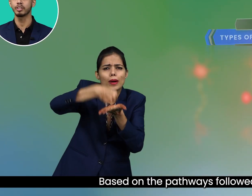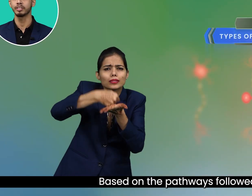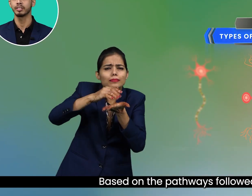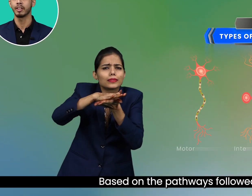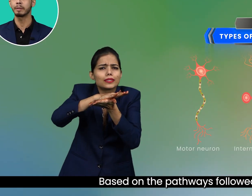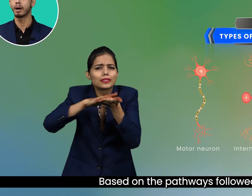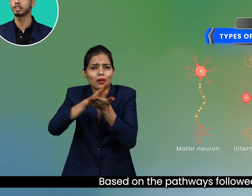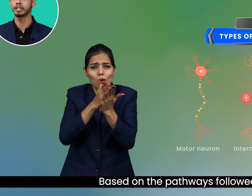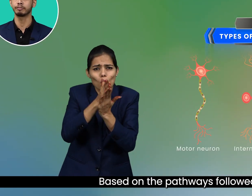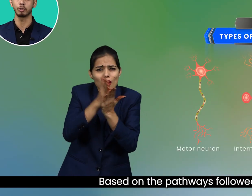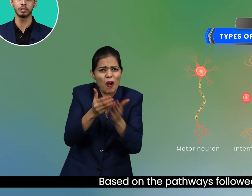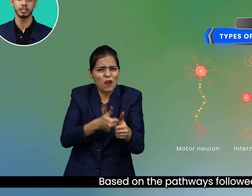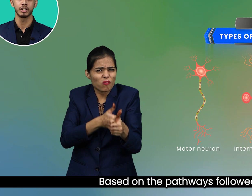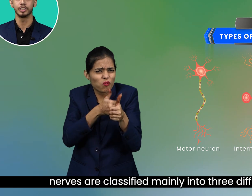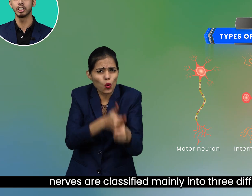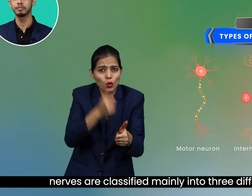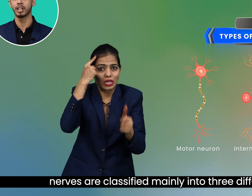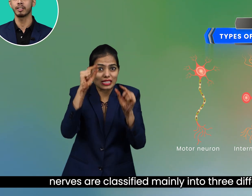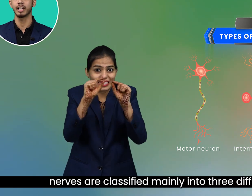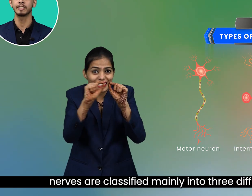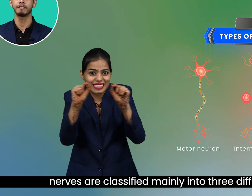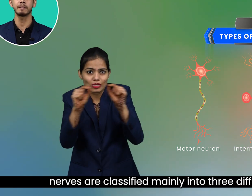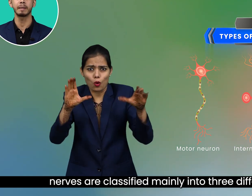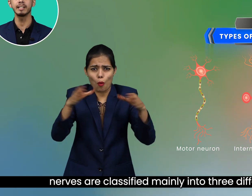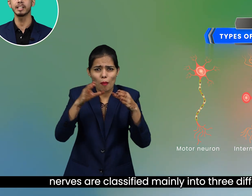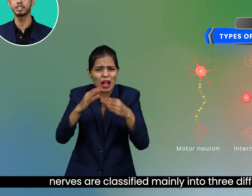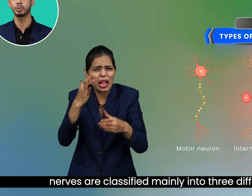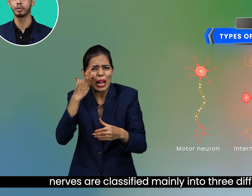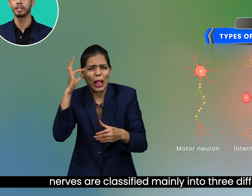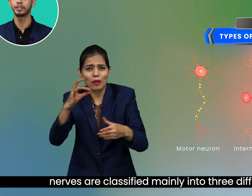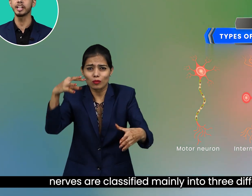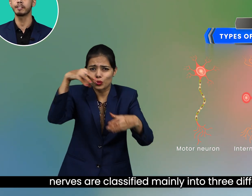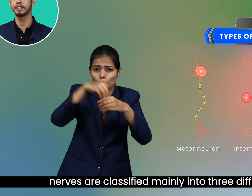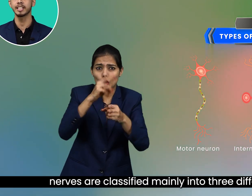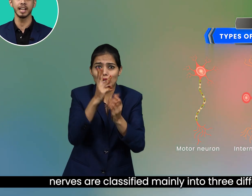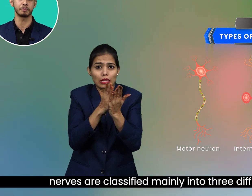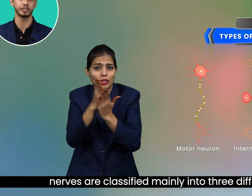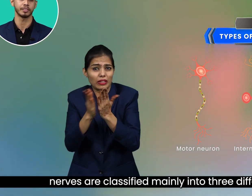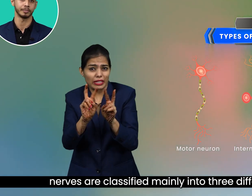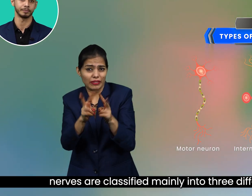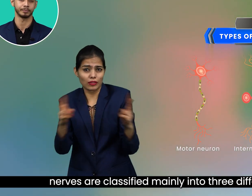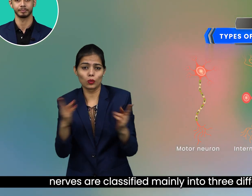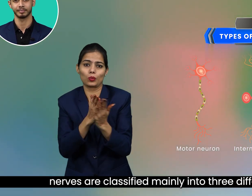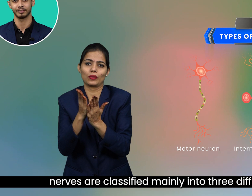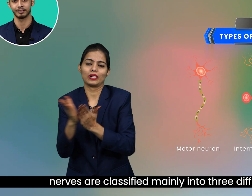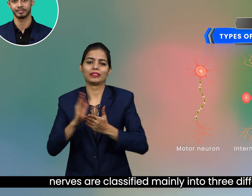Based on the pathways followed, nerves are classified mainly into three different types.